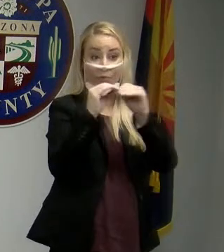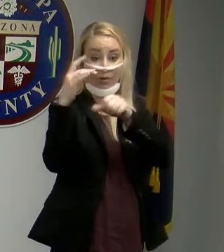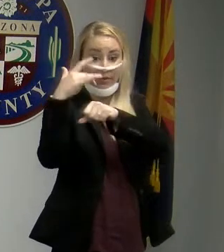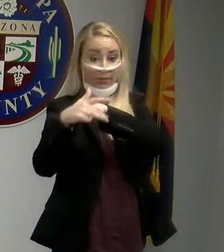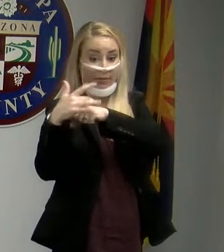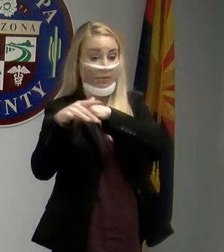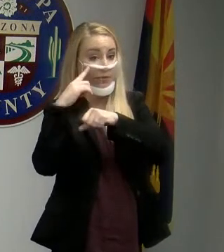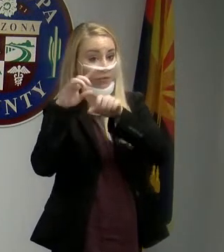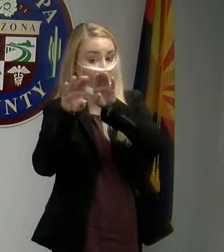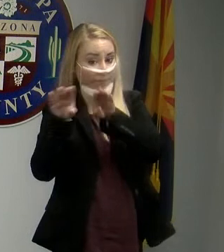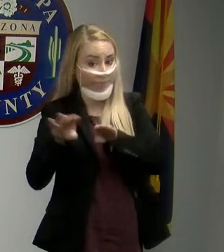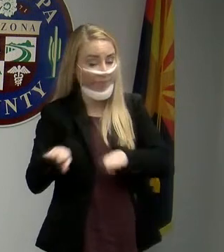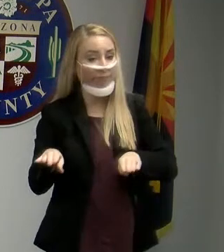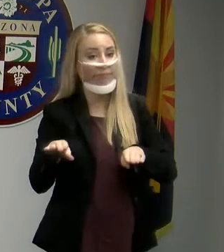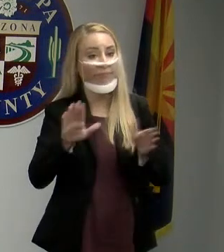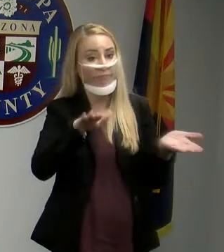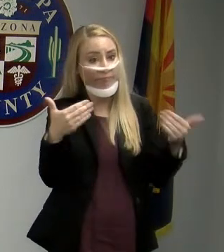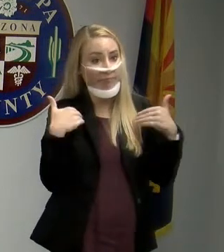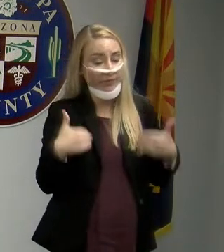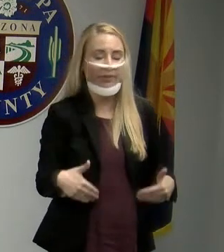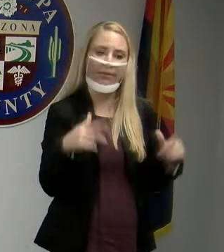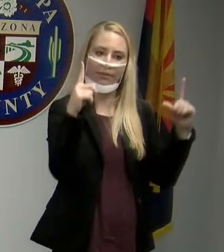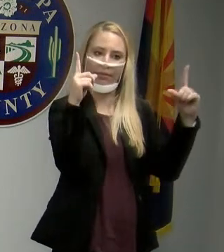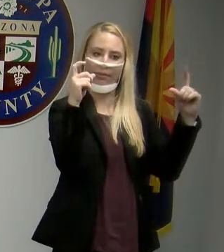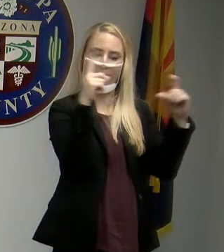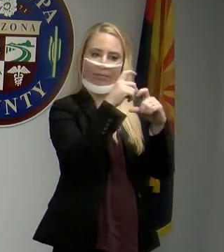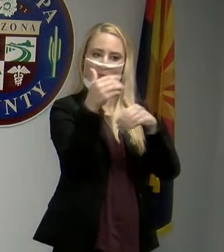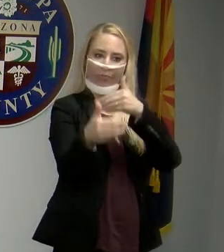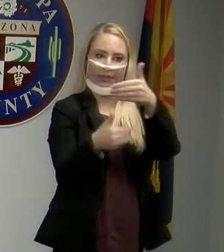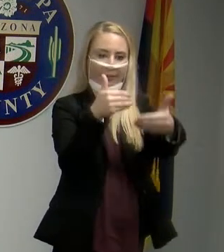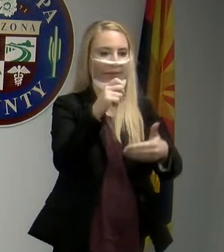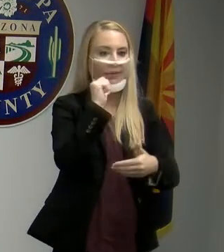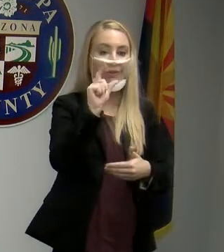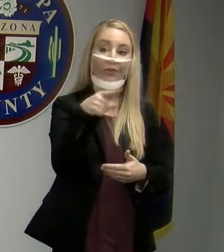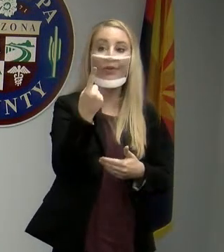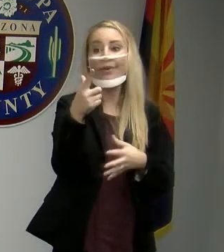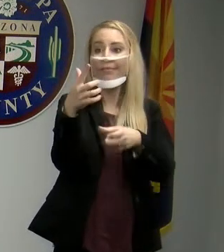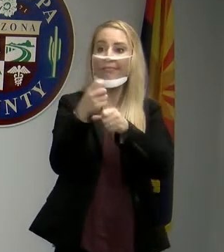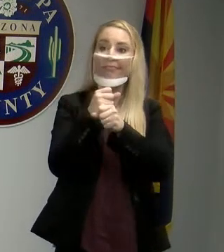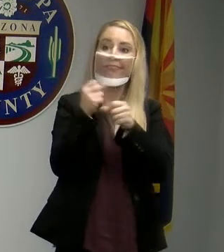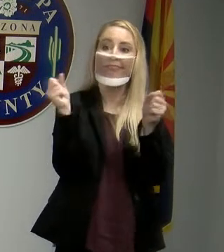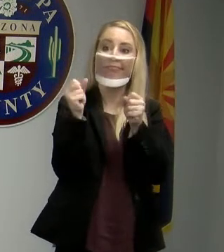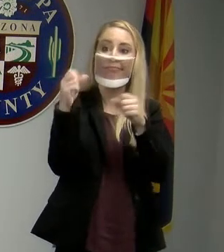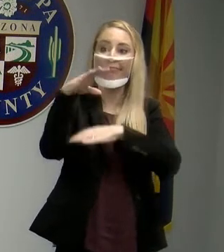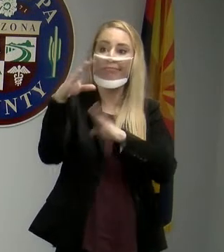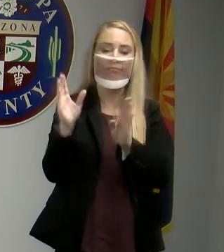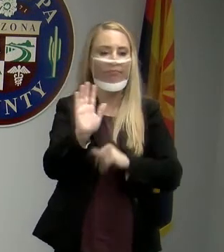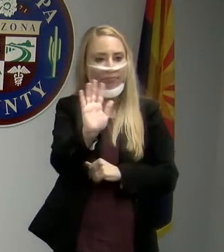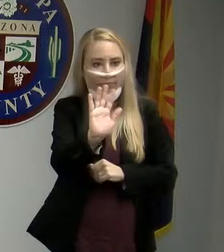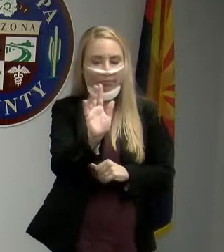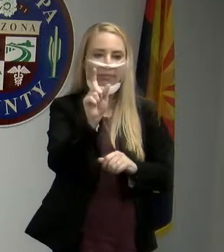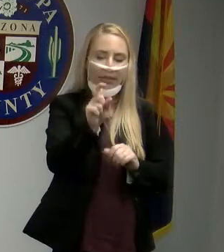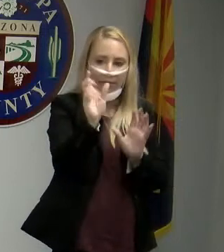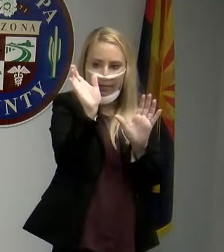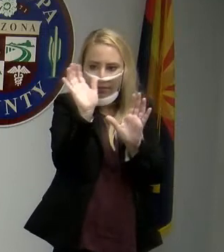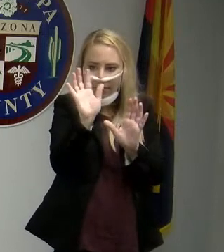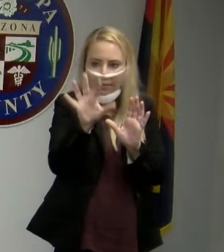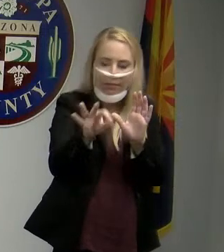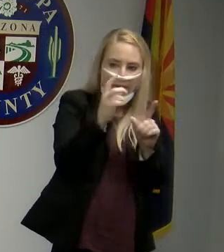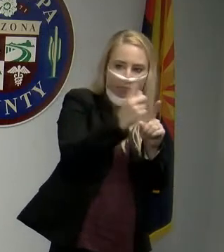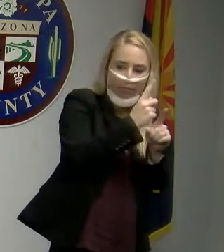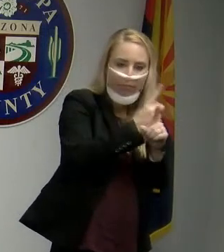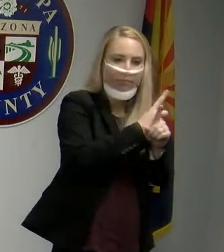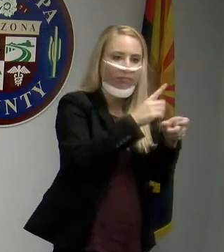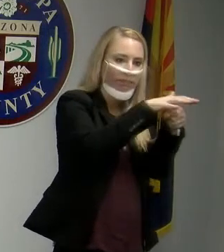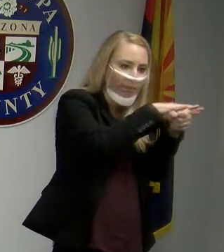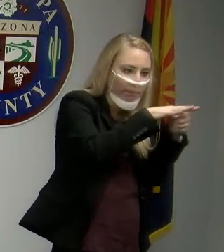It isn't just simply acquiring the coolers. The proper location has to be found. We have to make sure that the coolers are